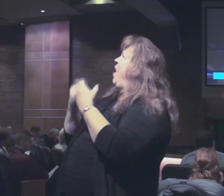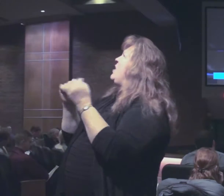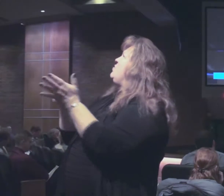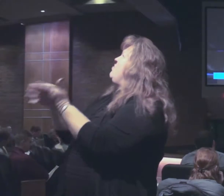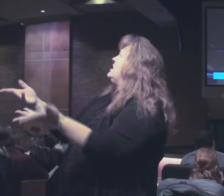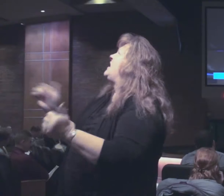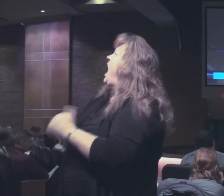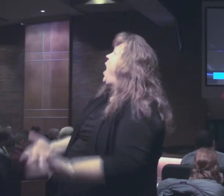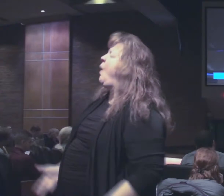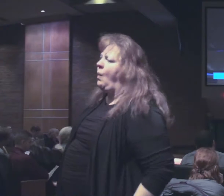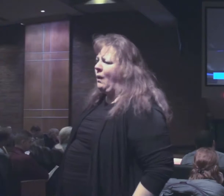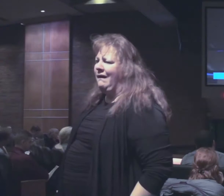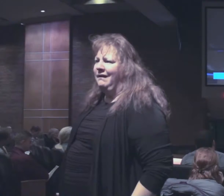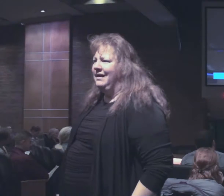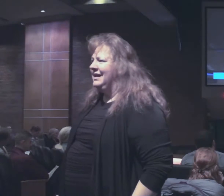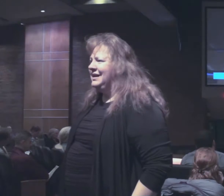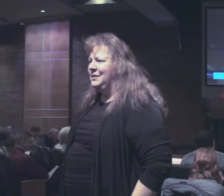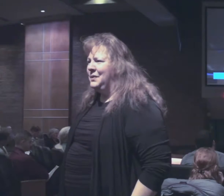do this?